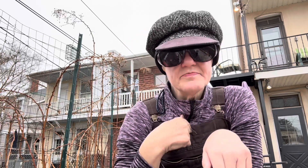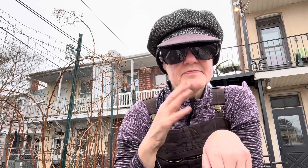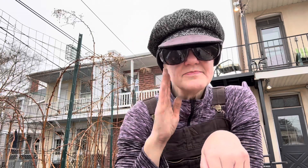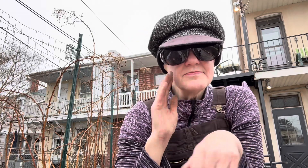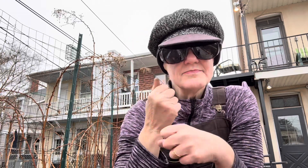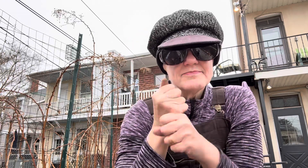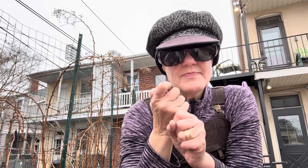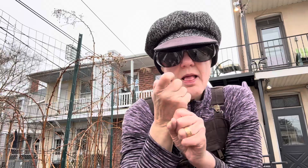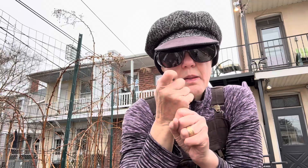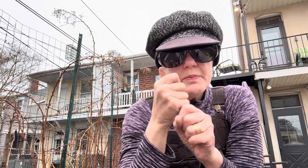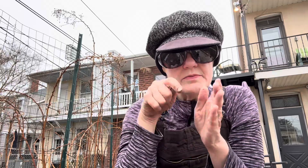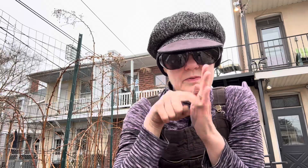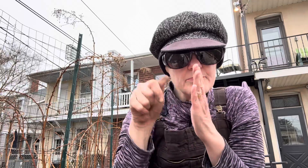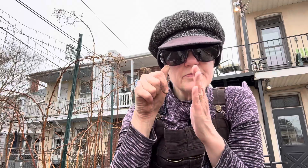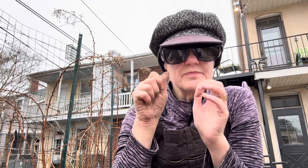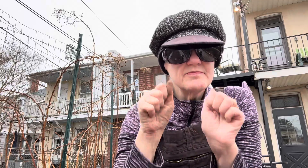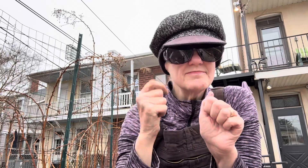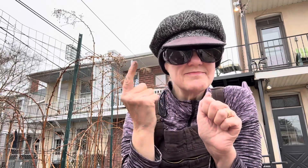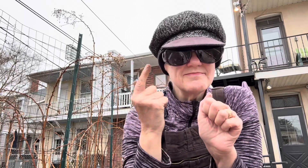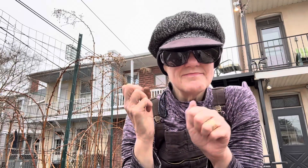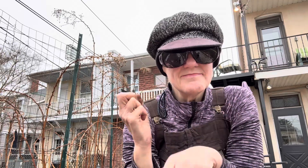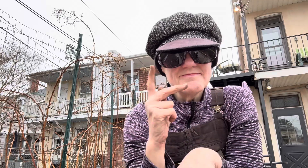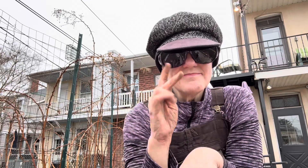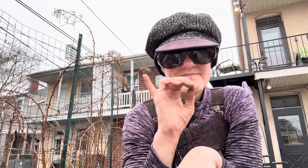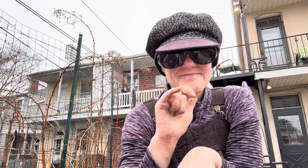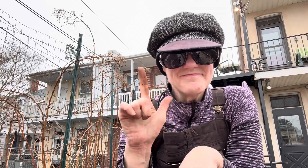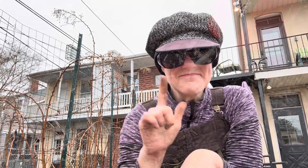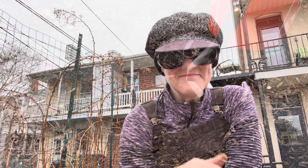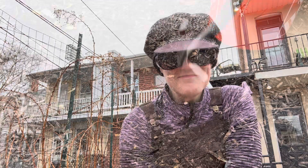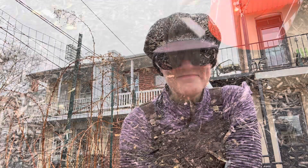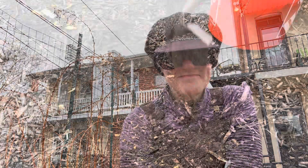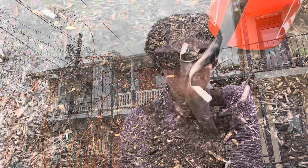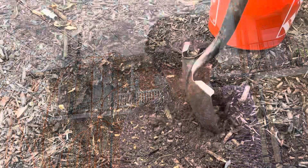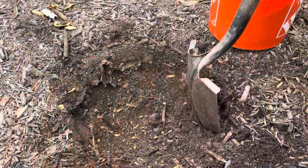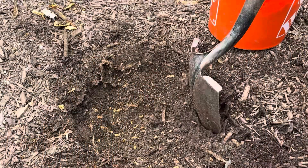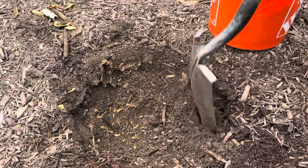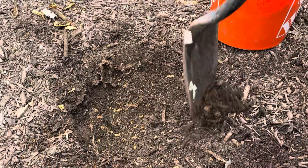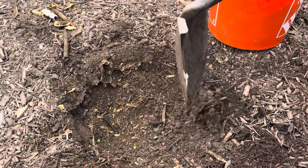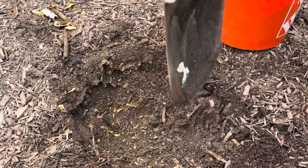deep. I'm going to make the hole a little bit deeper because I can always backfill.